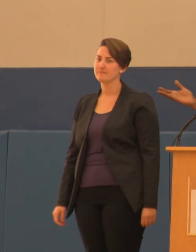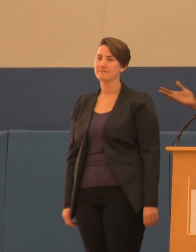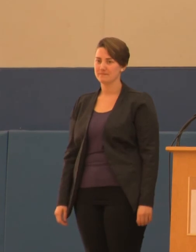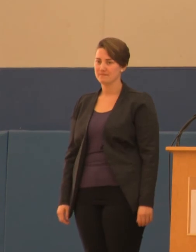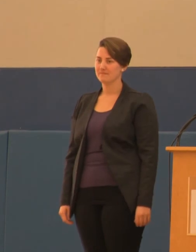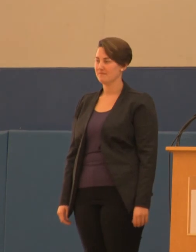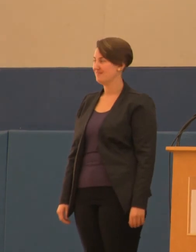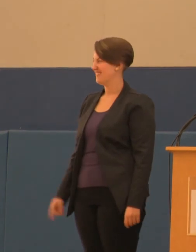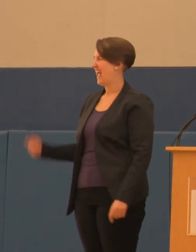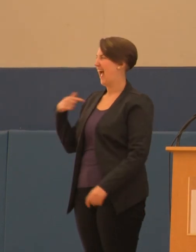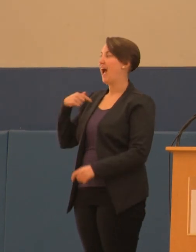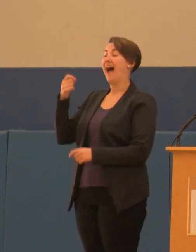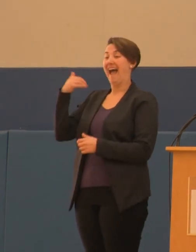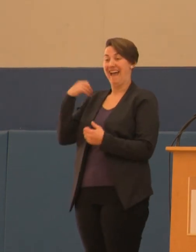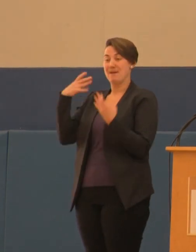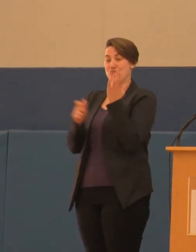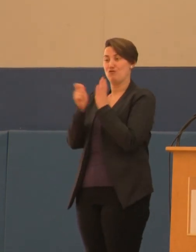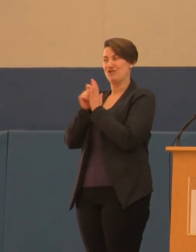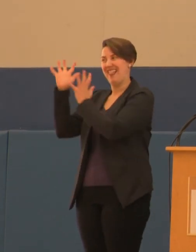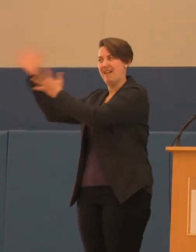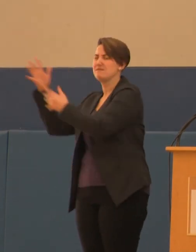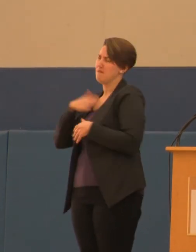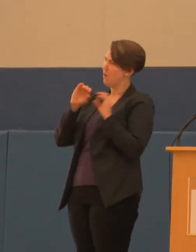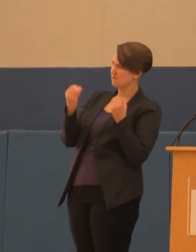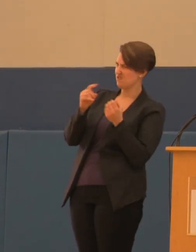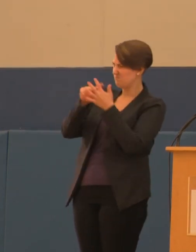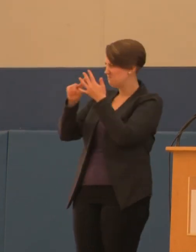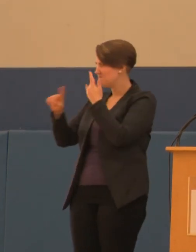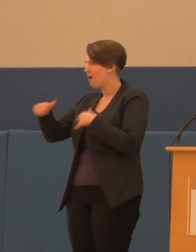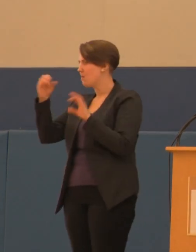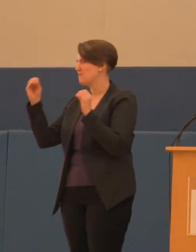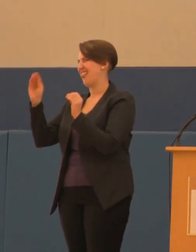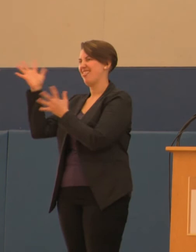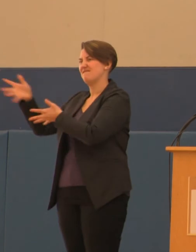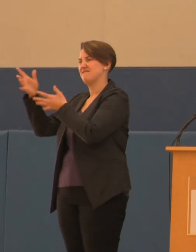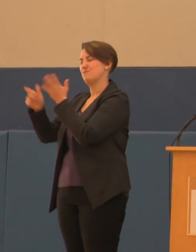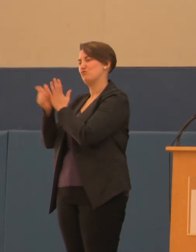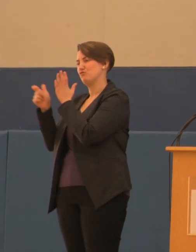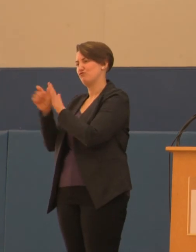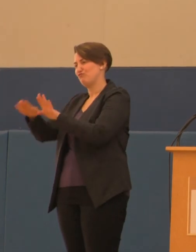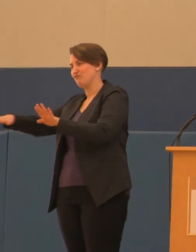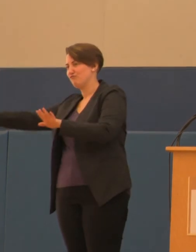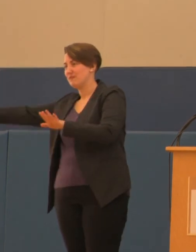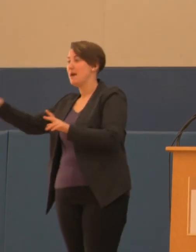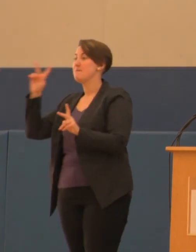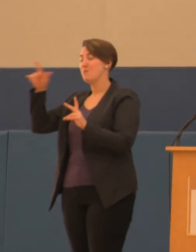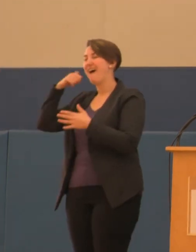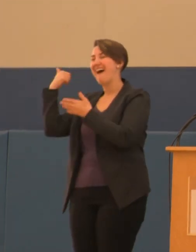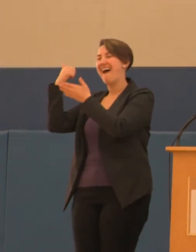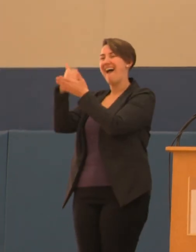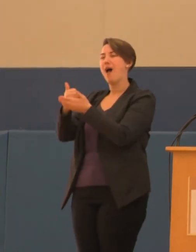I've left many brochures outside, again, not only my organization, but many other organizations and attorneys across the state who are there to help victims